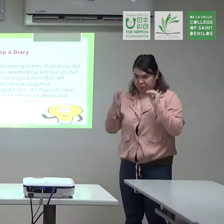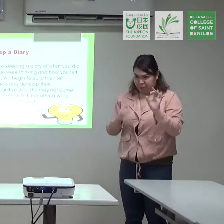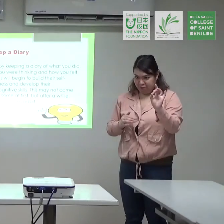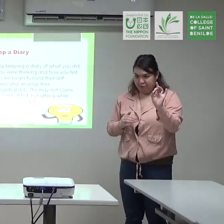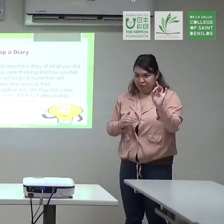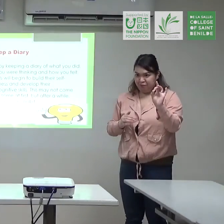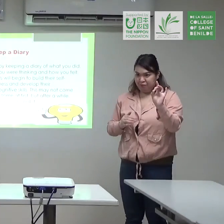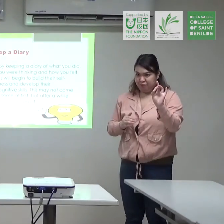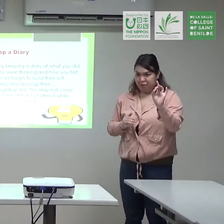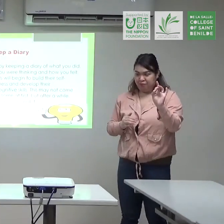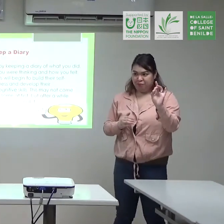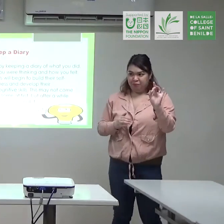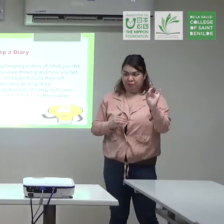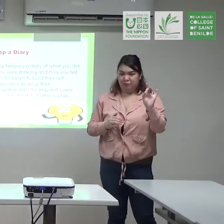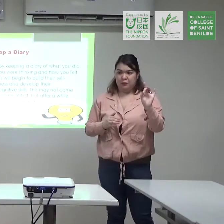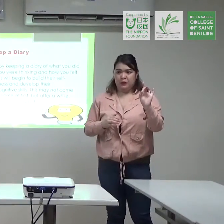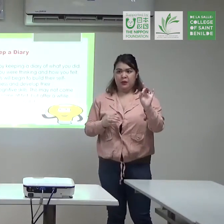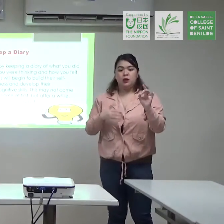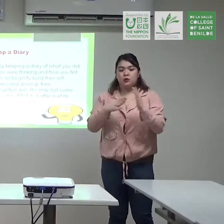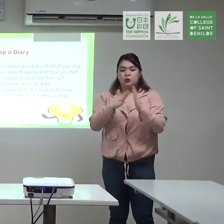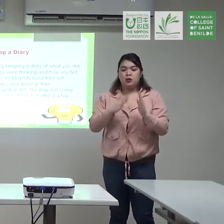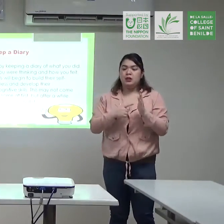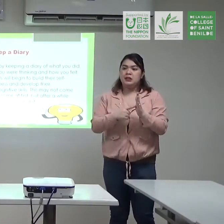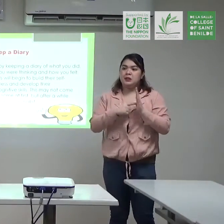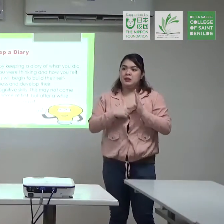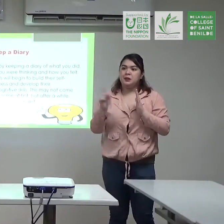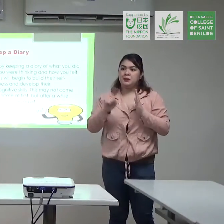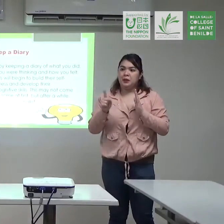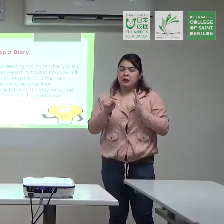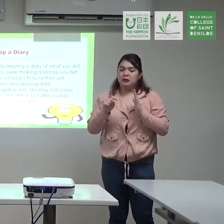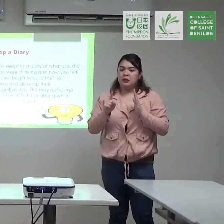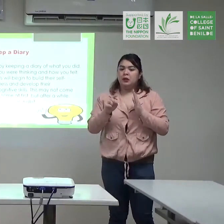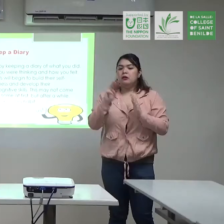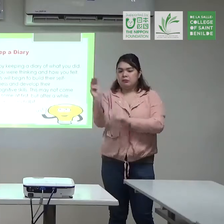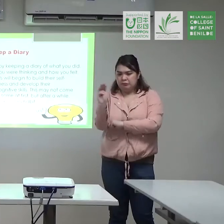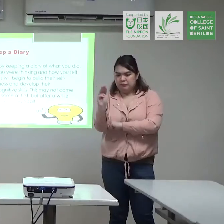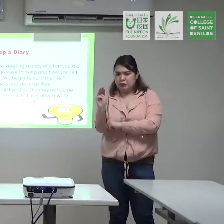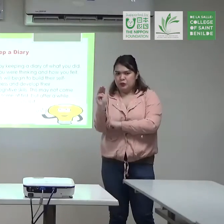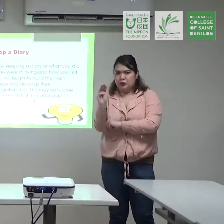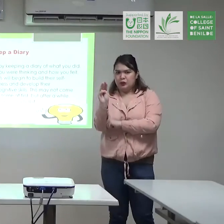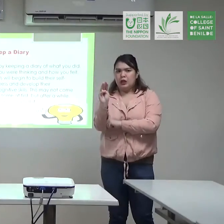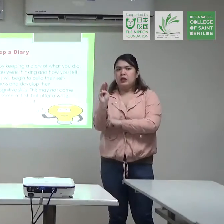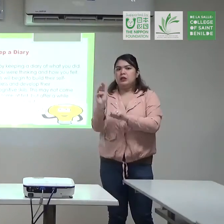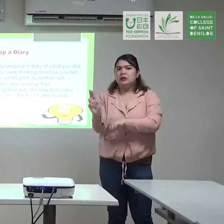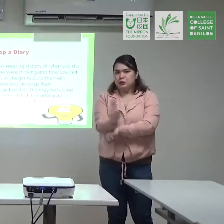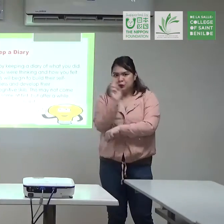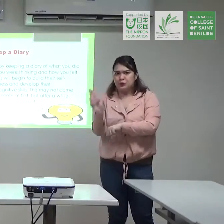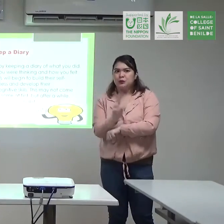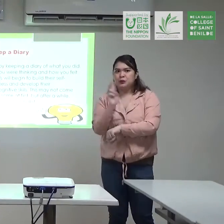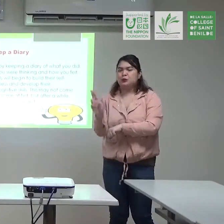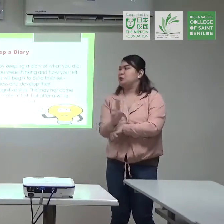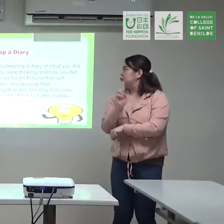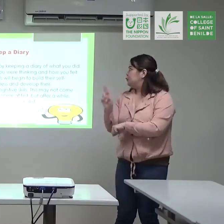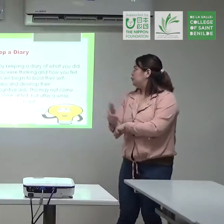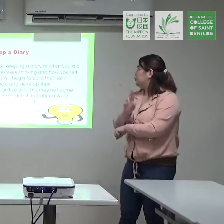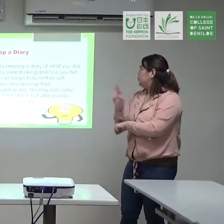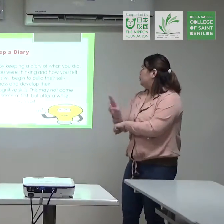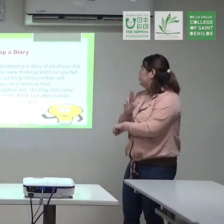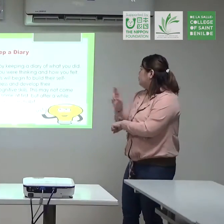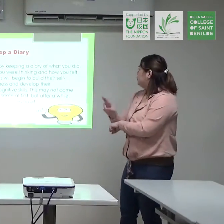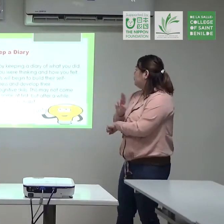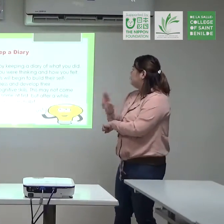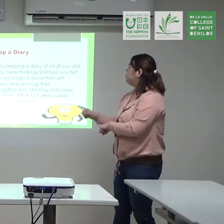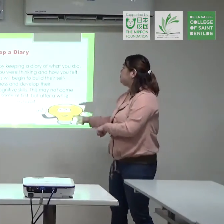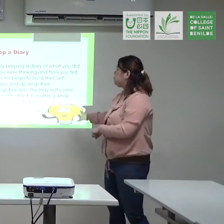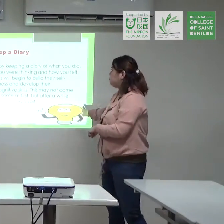a student must acquire metacognitive skills, can actually keep a diary. After doing